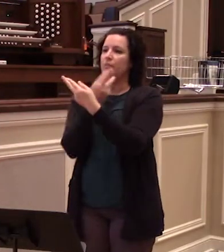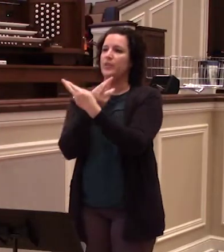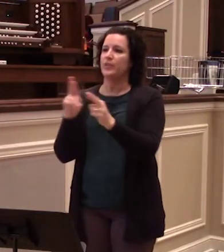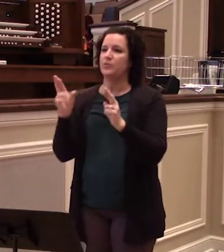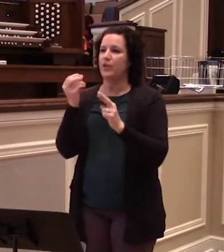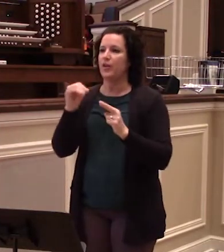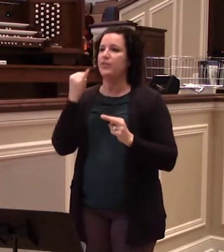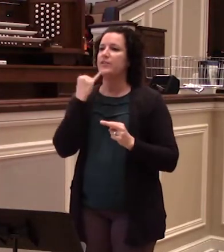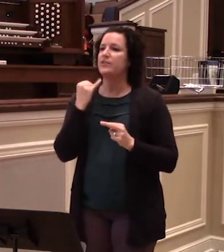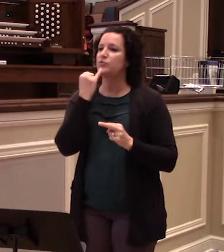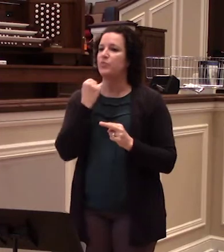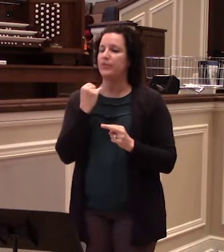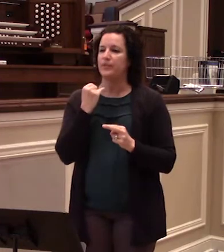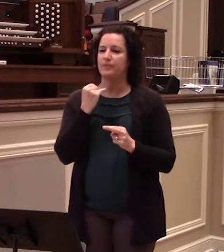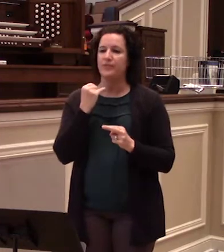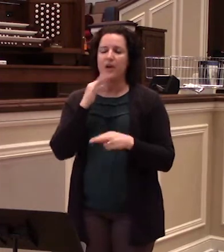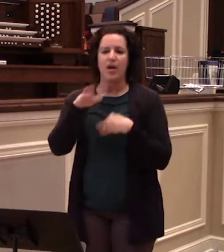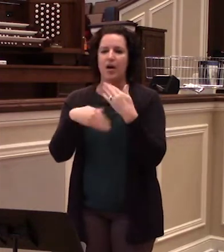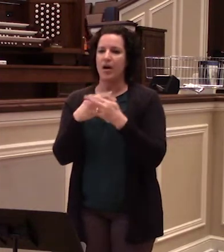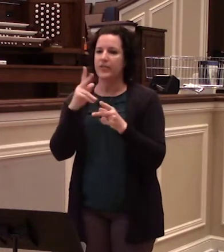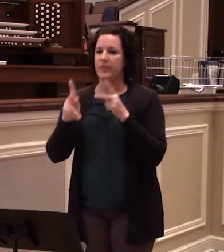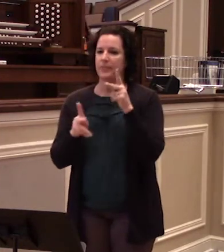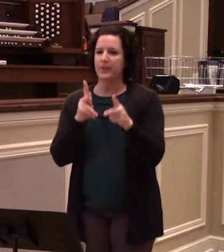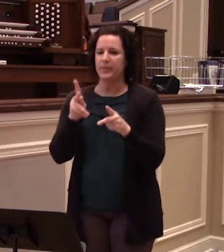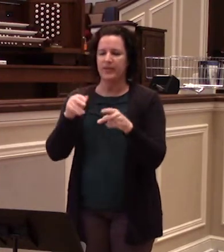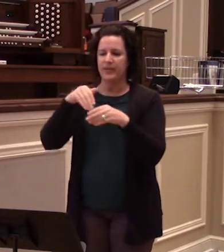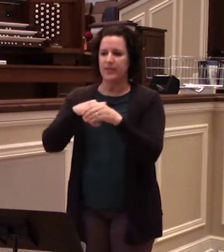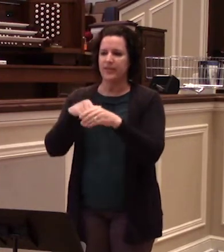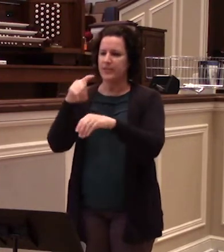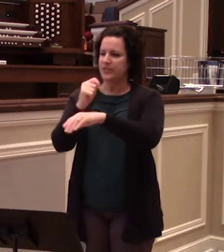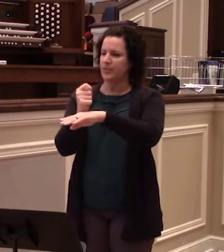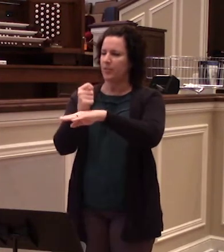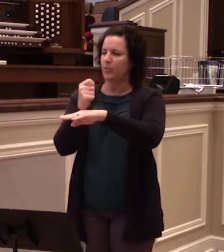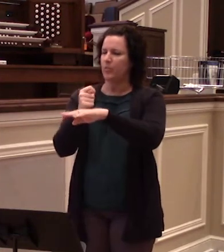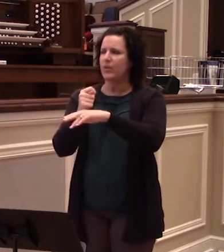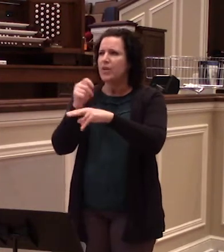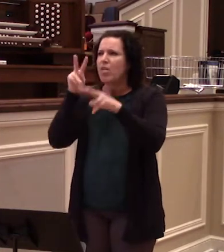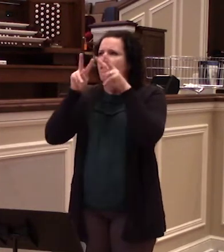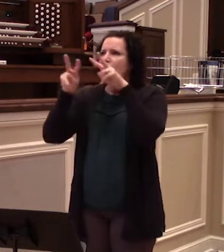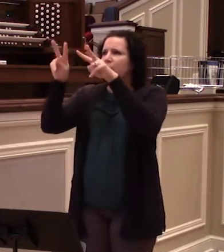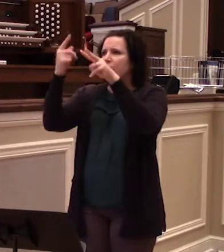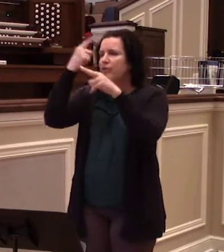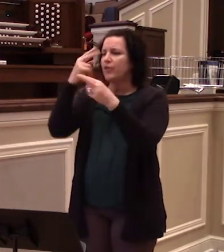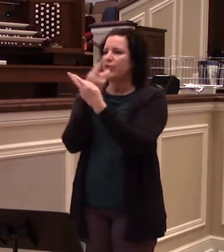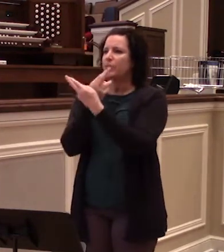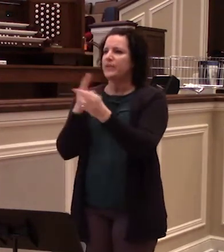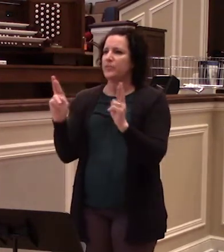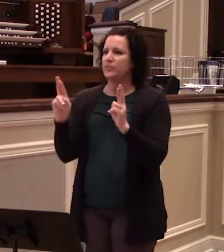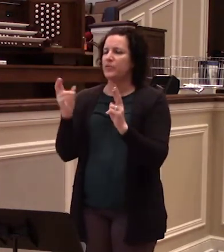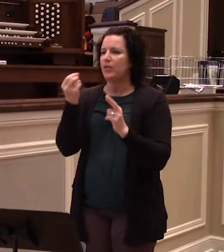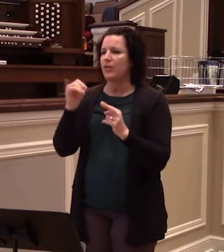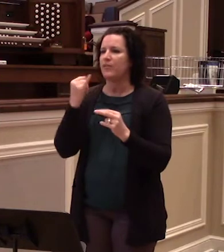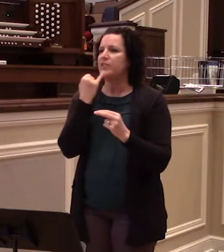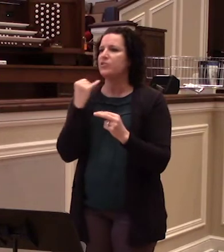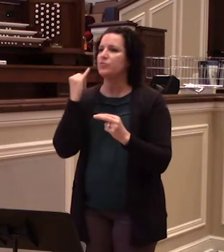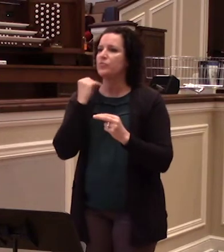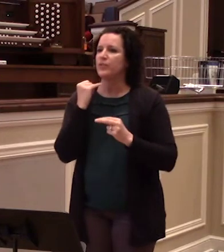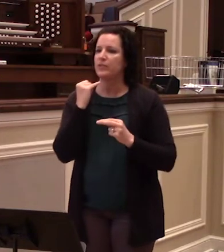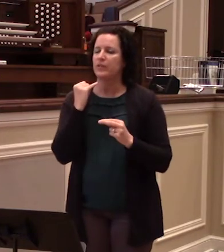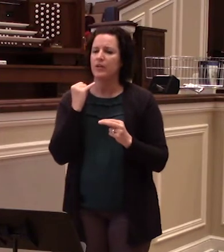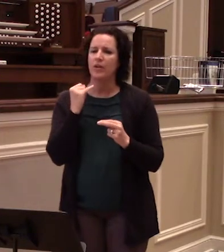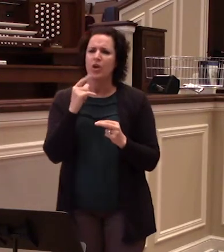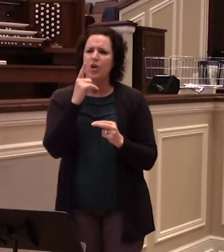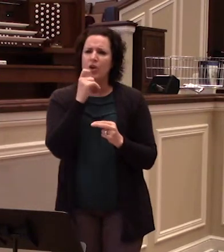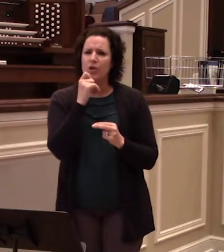Everyone was looking for redemption. Everyone had this question: can someone tell me what it's all